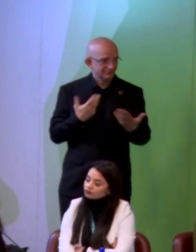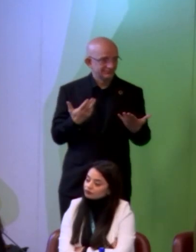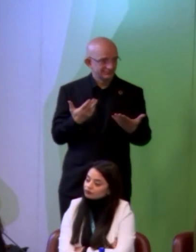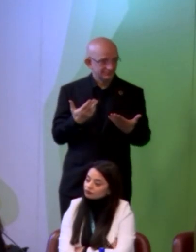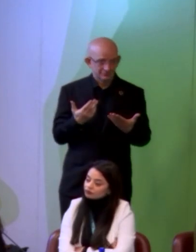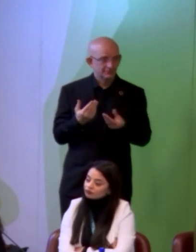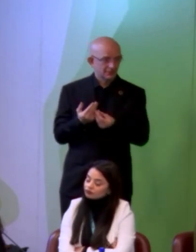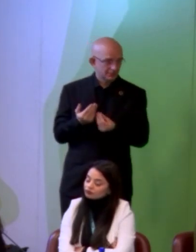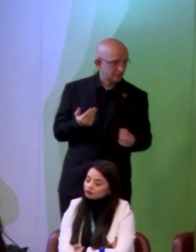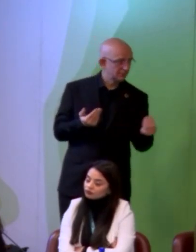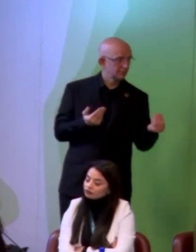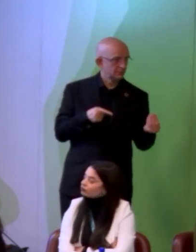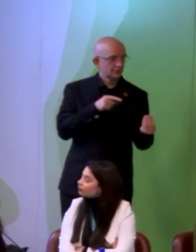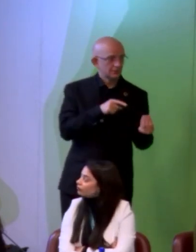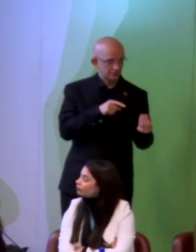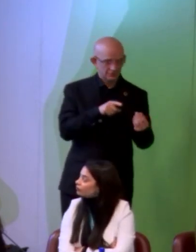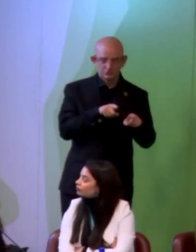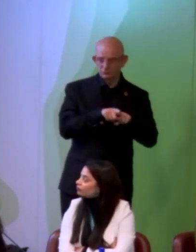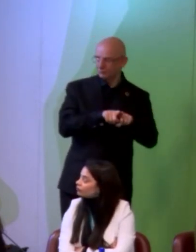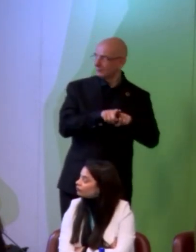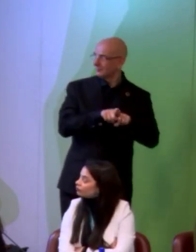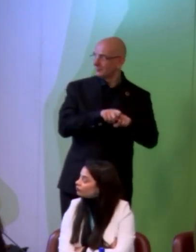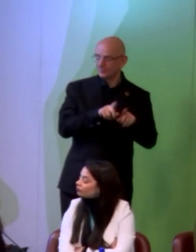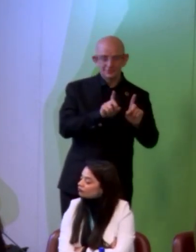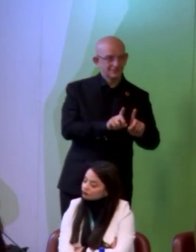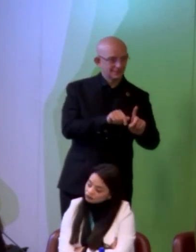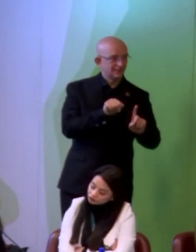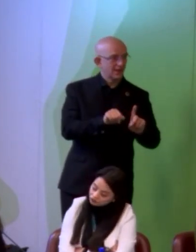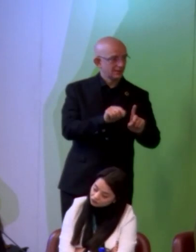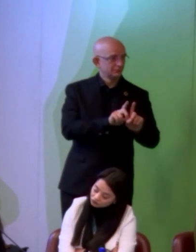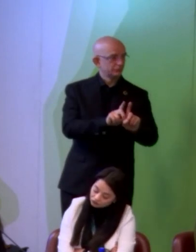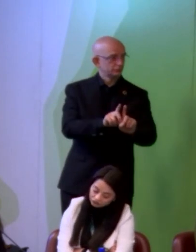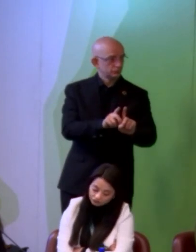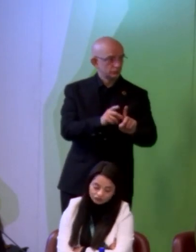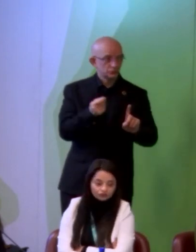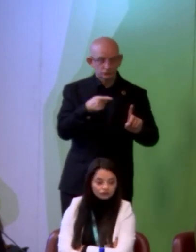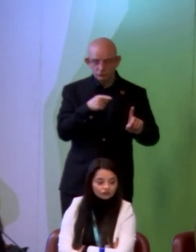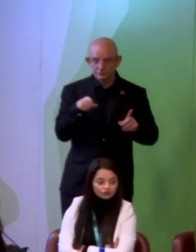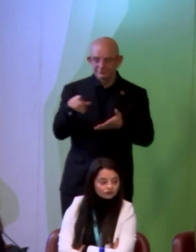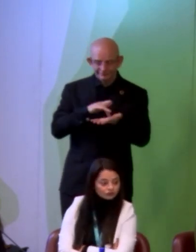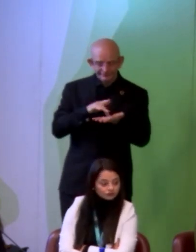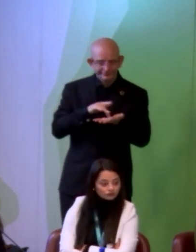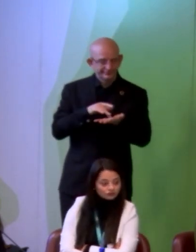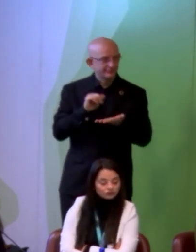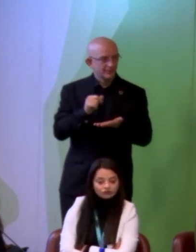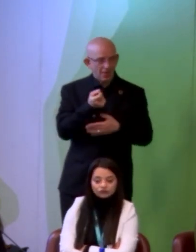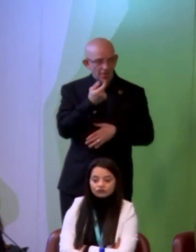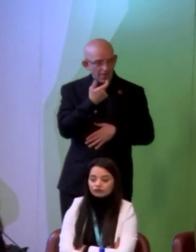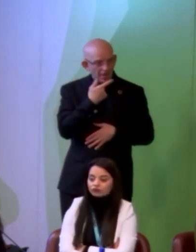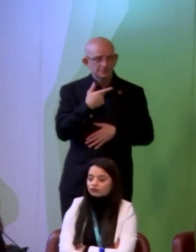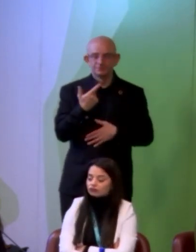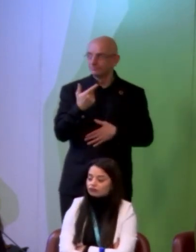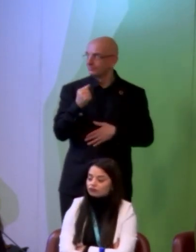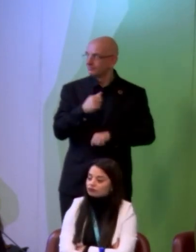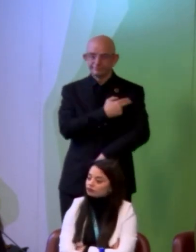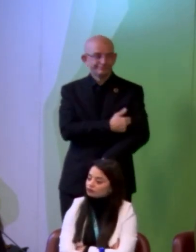meet other basic needs, like the provision of medication for both him and his brother. During the school closure caused